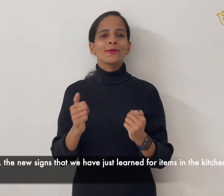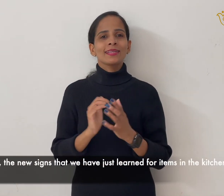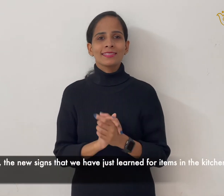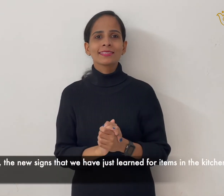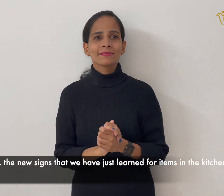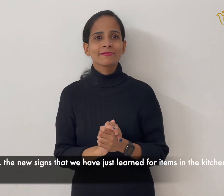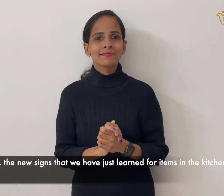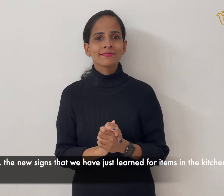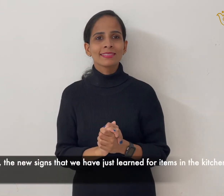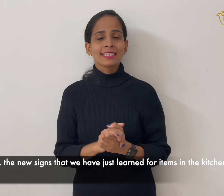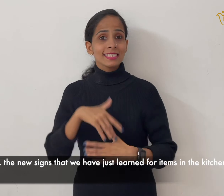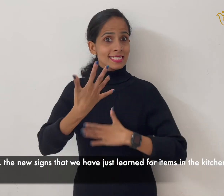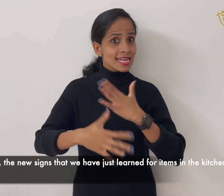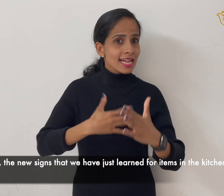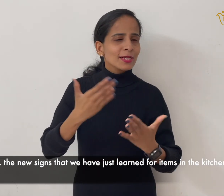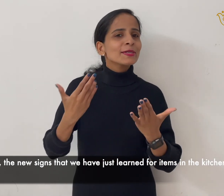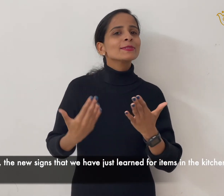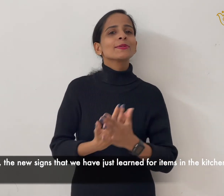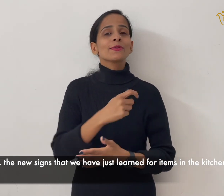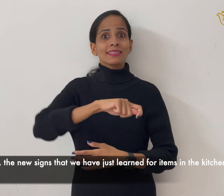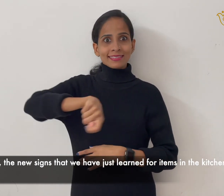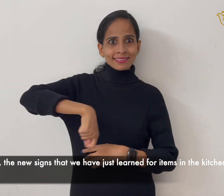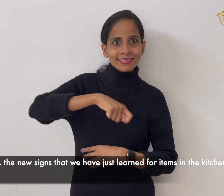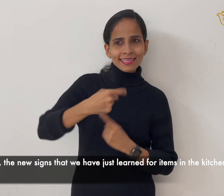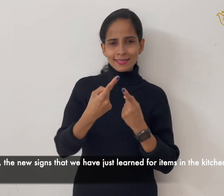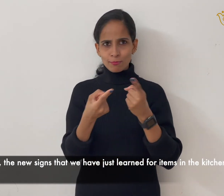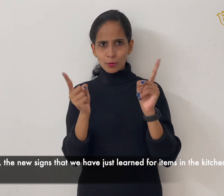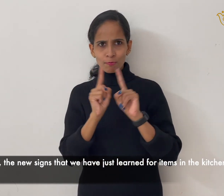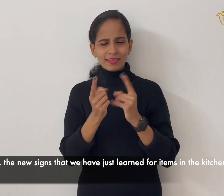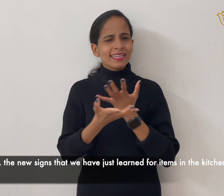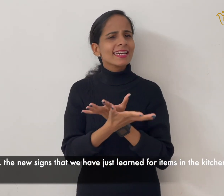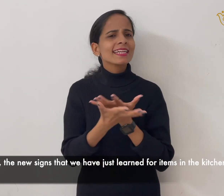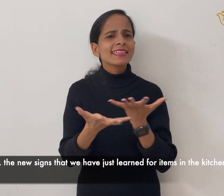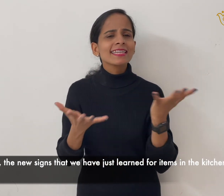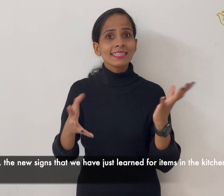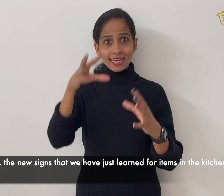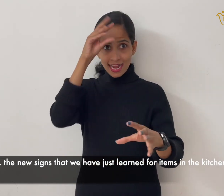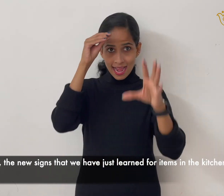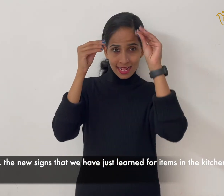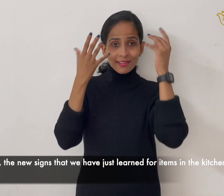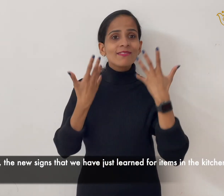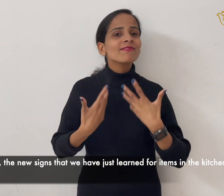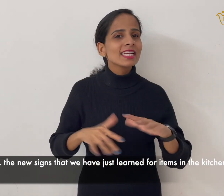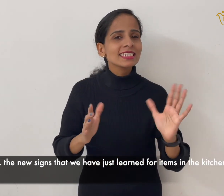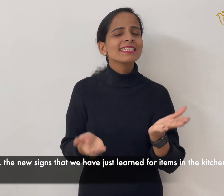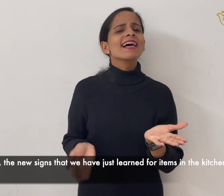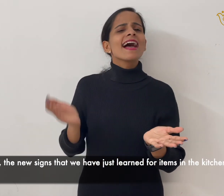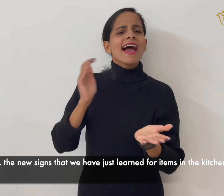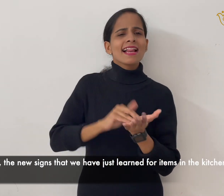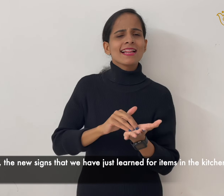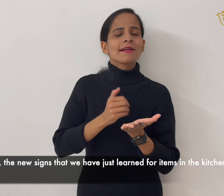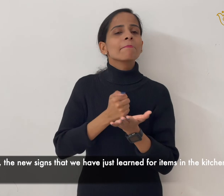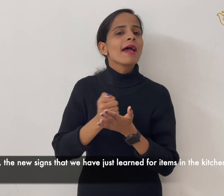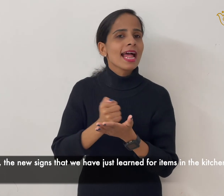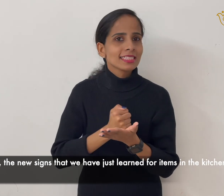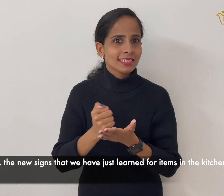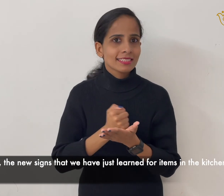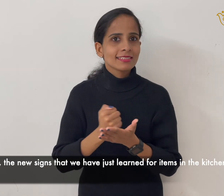Let's practice now the new signs that we have just learned for items in the kitchen.